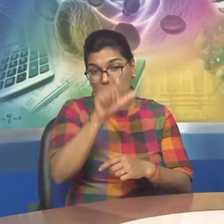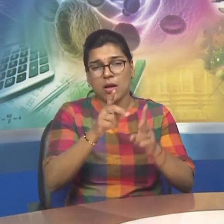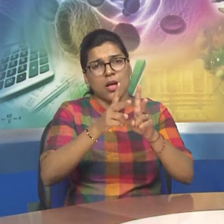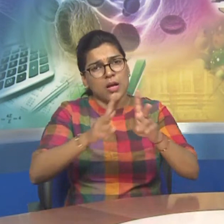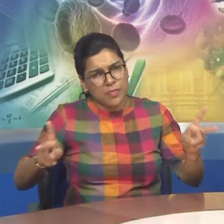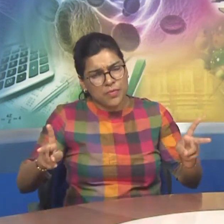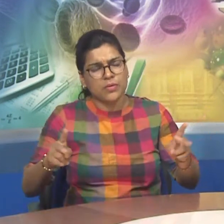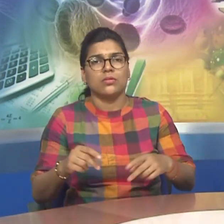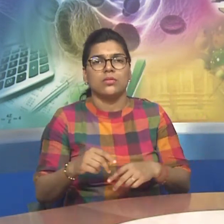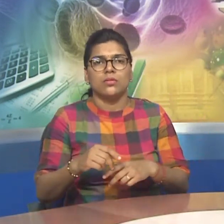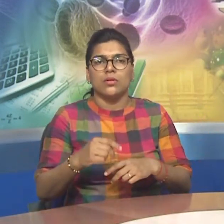Preachers.